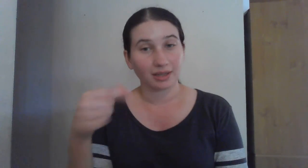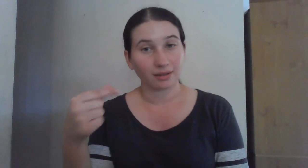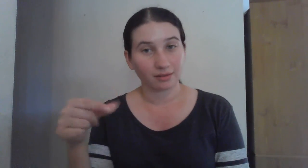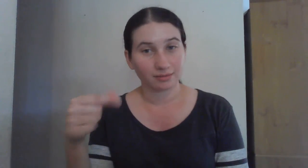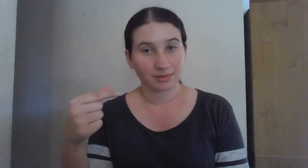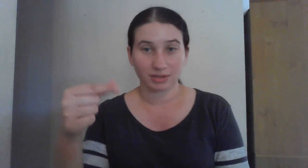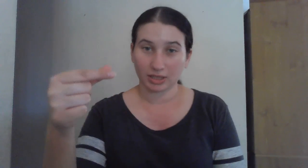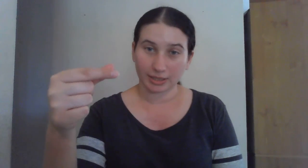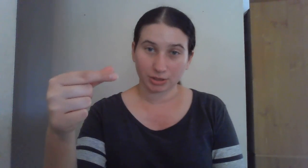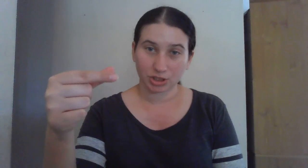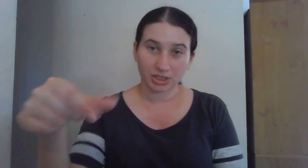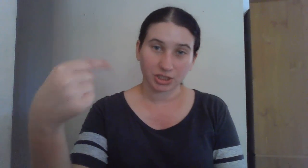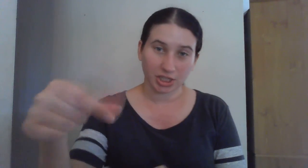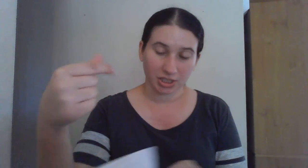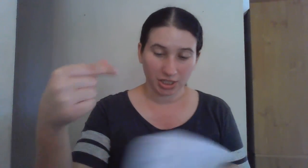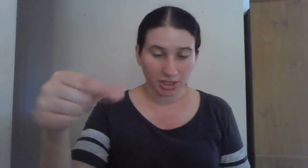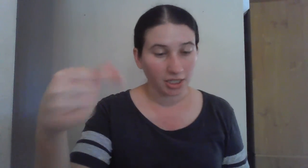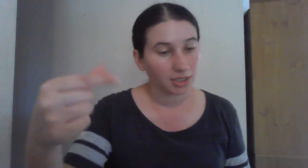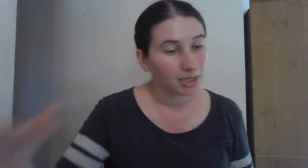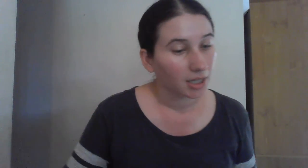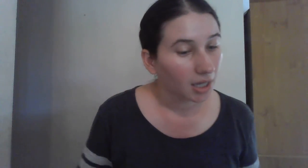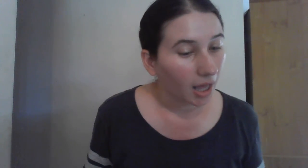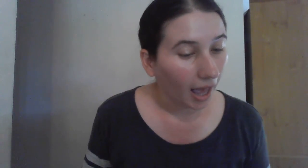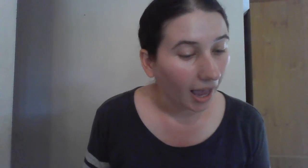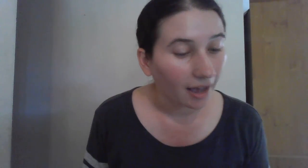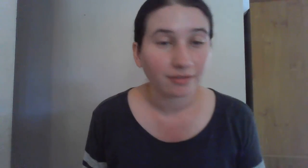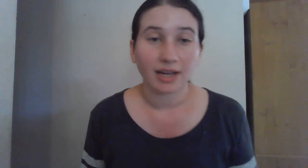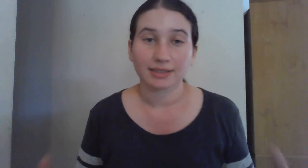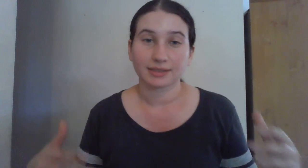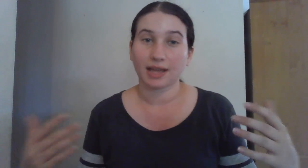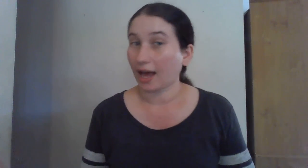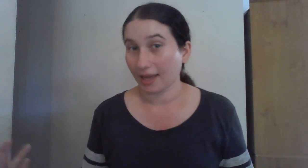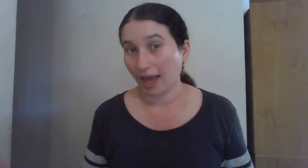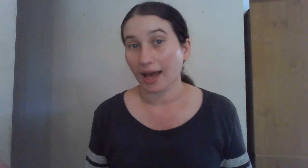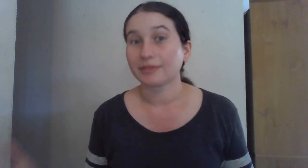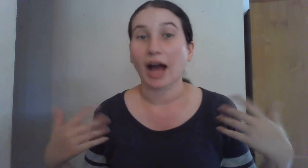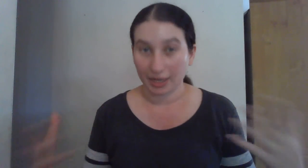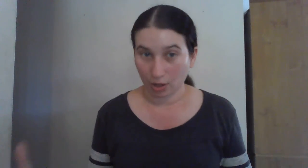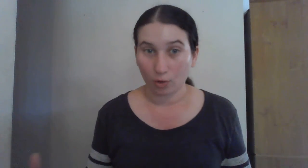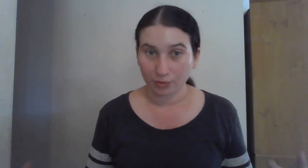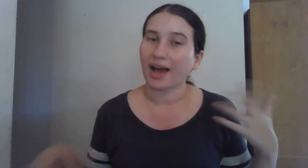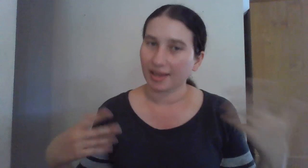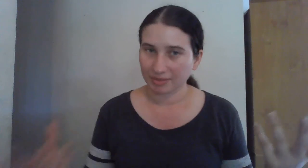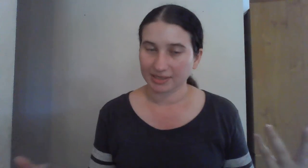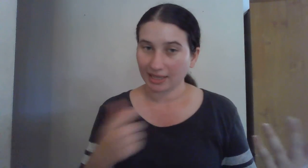Green, so letter G, shake, shake, shake. Have, as in I have, I own, I